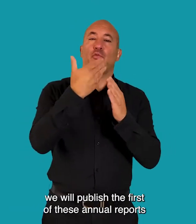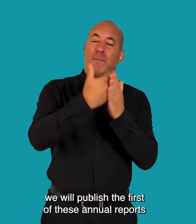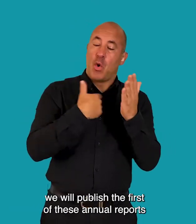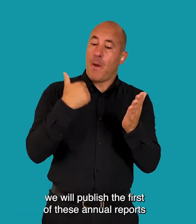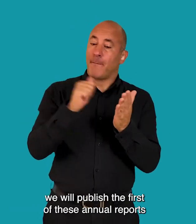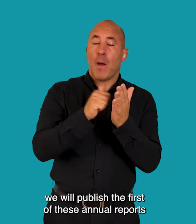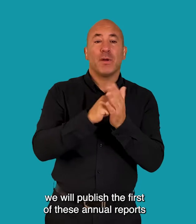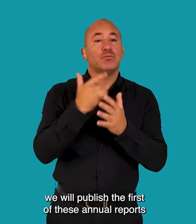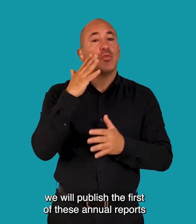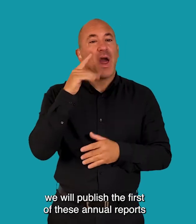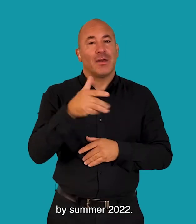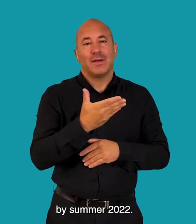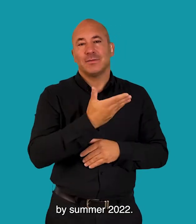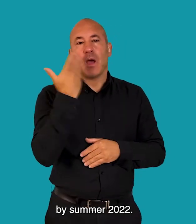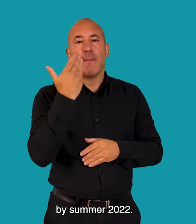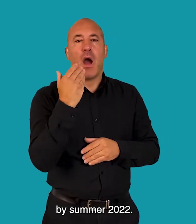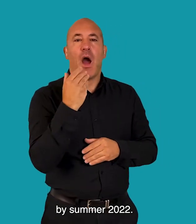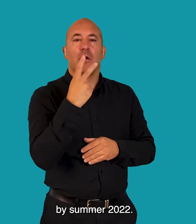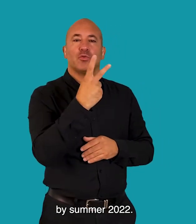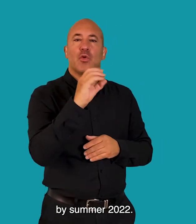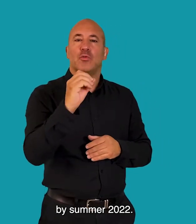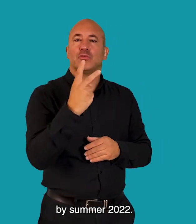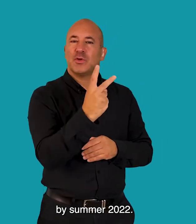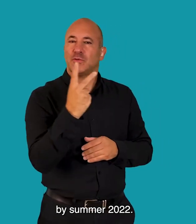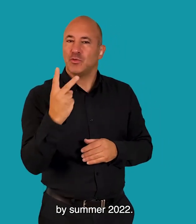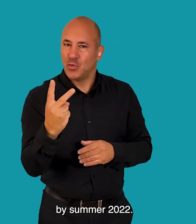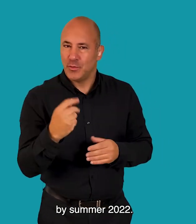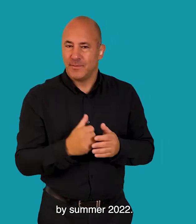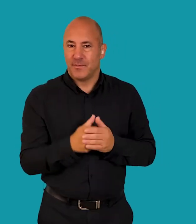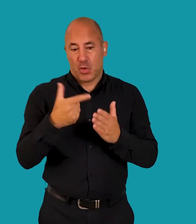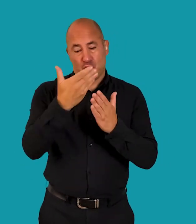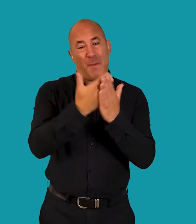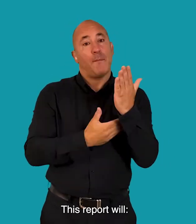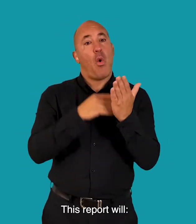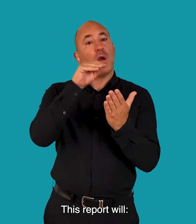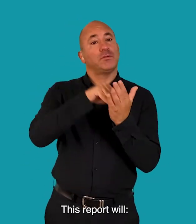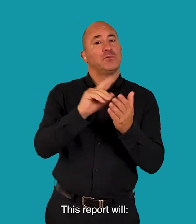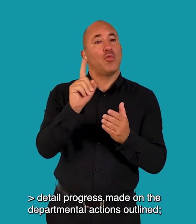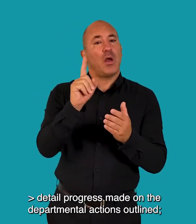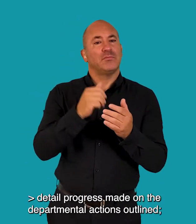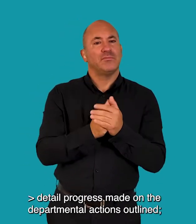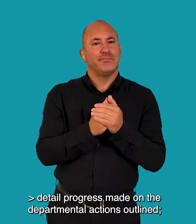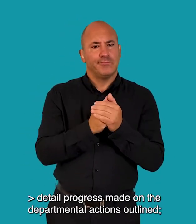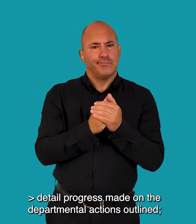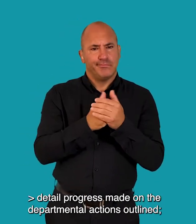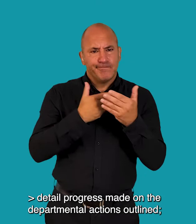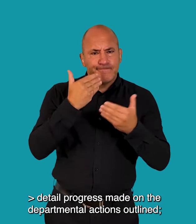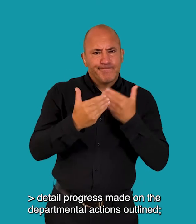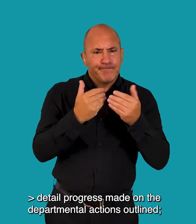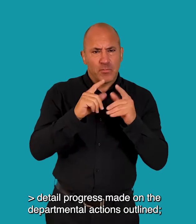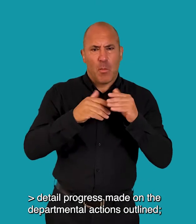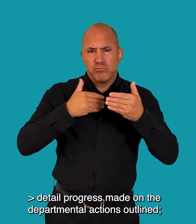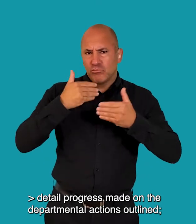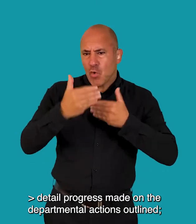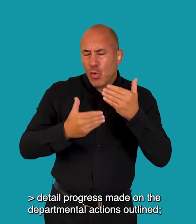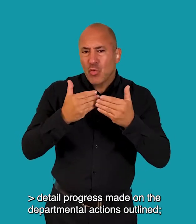these annual reports by summer 2022. This report will detail progress made on the